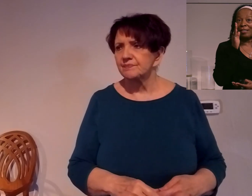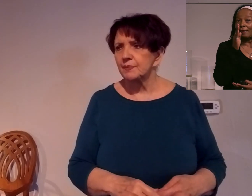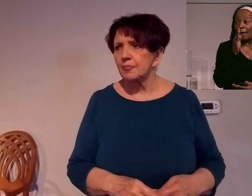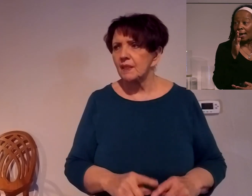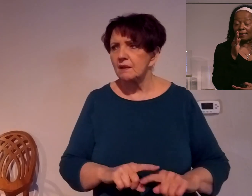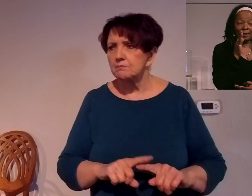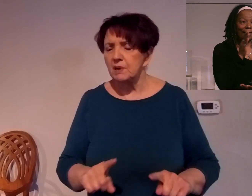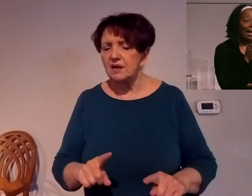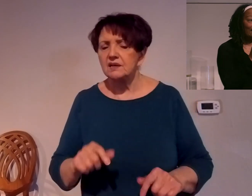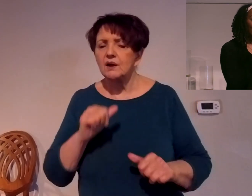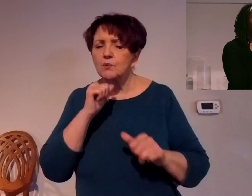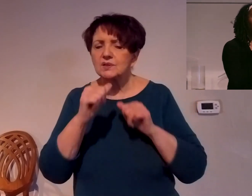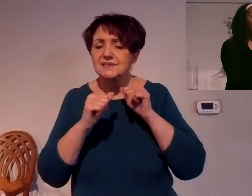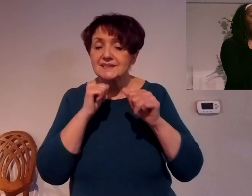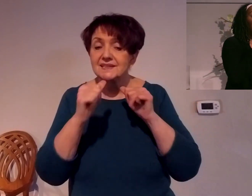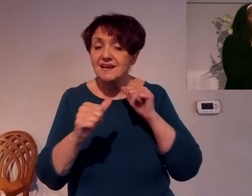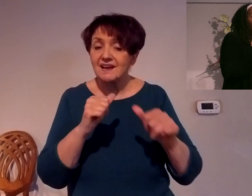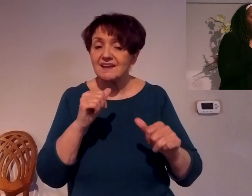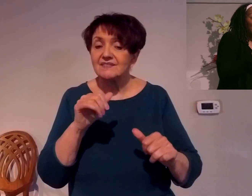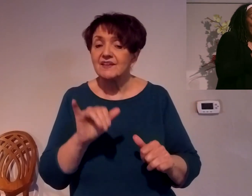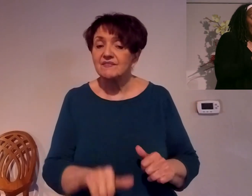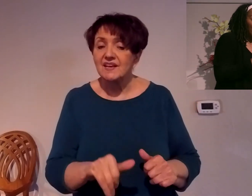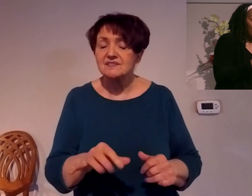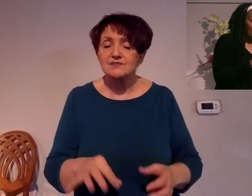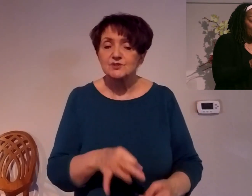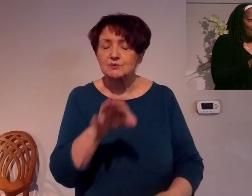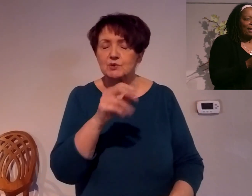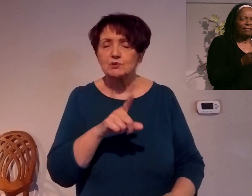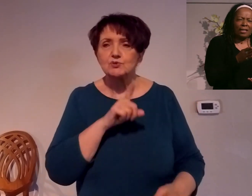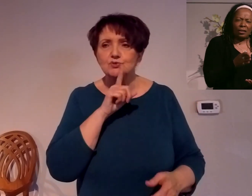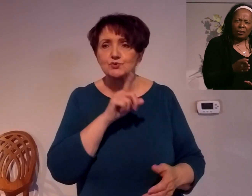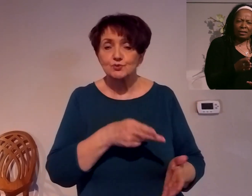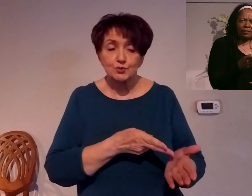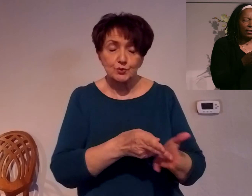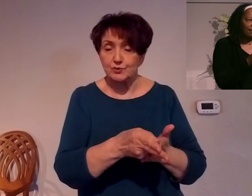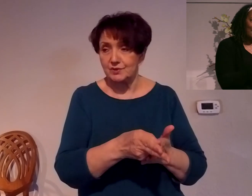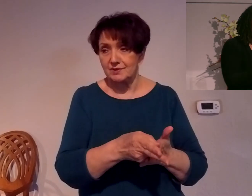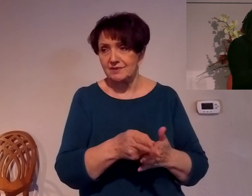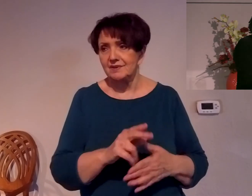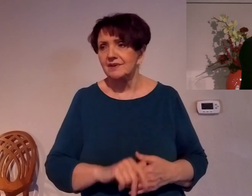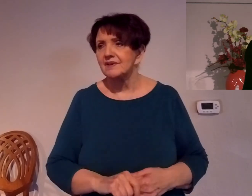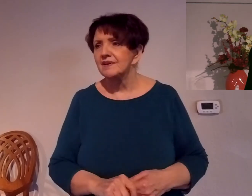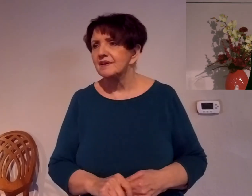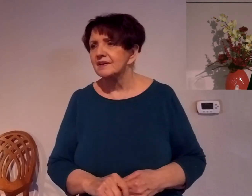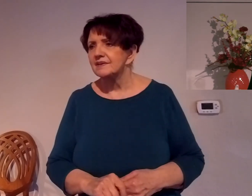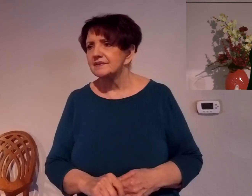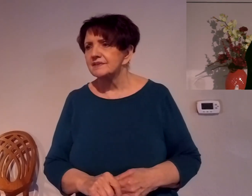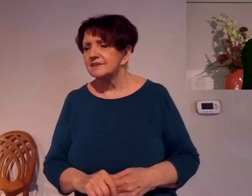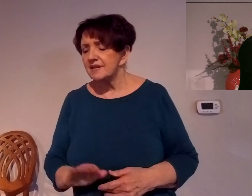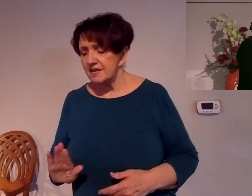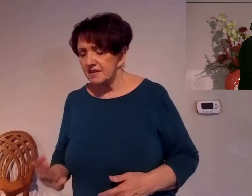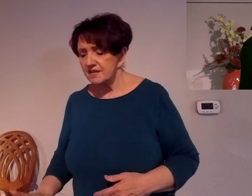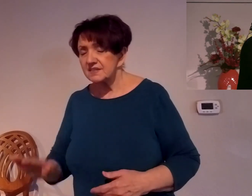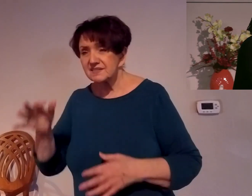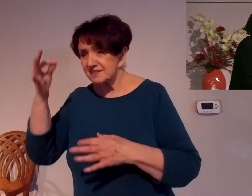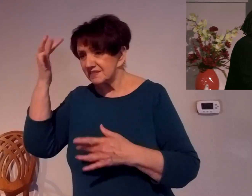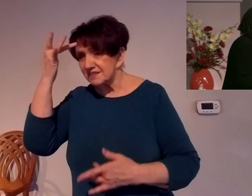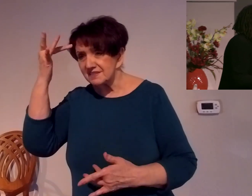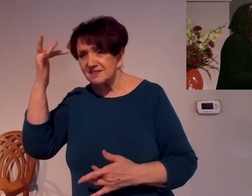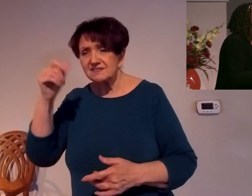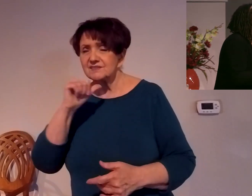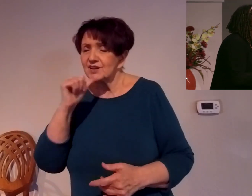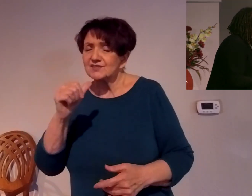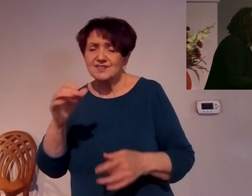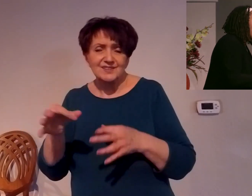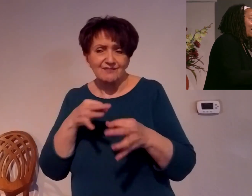But I will deny that that is his reality. His illness does not define him. It is simply an